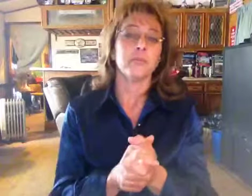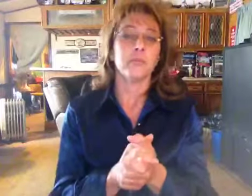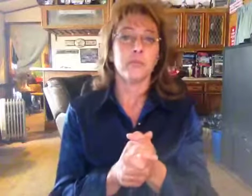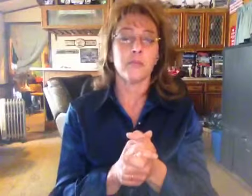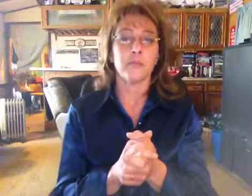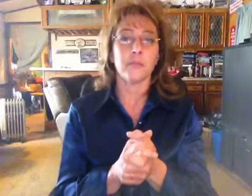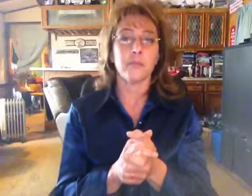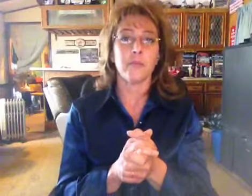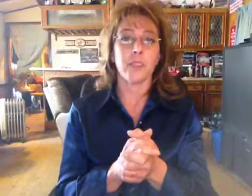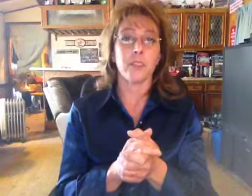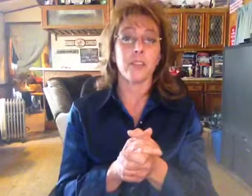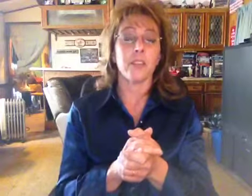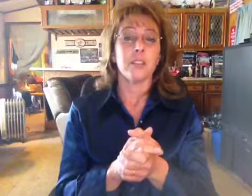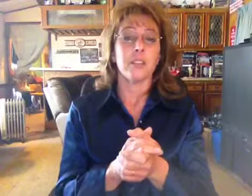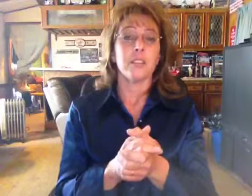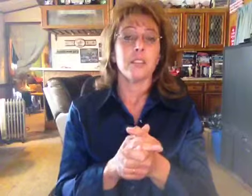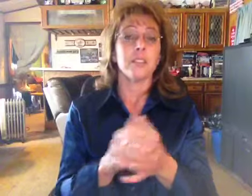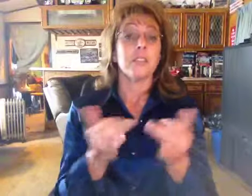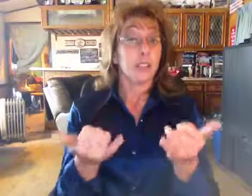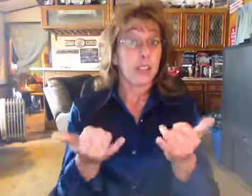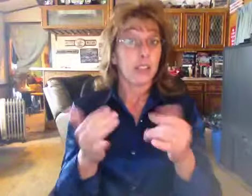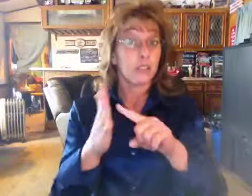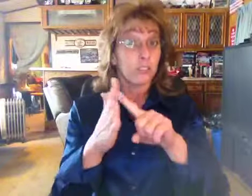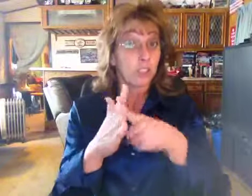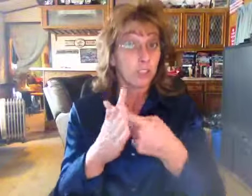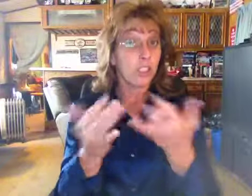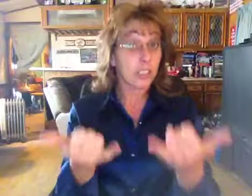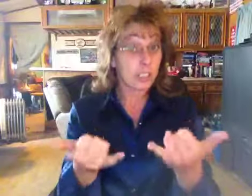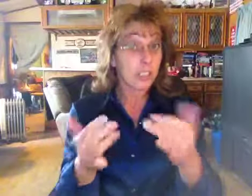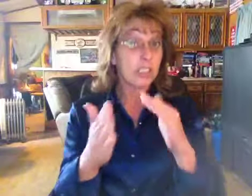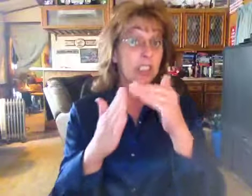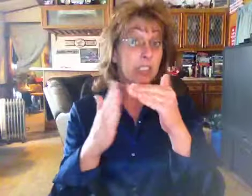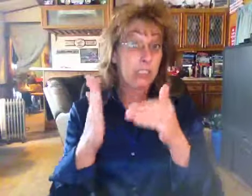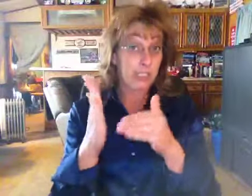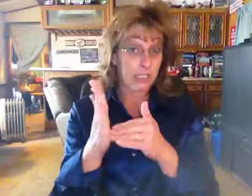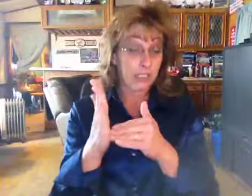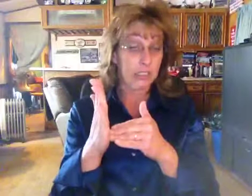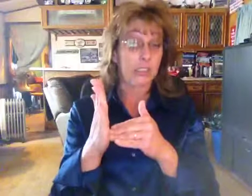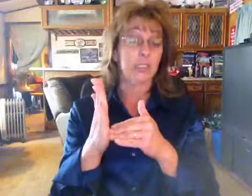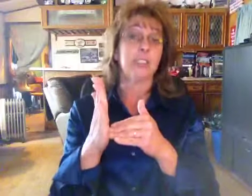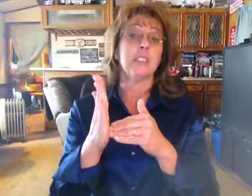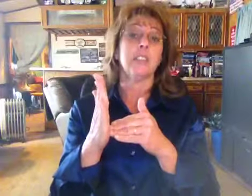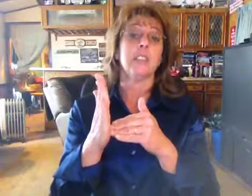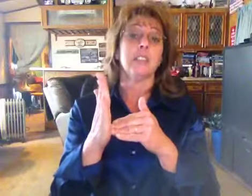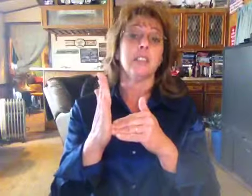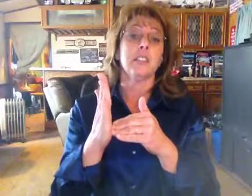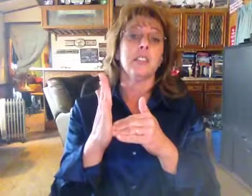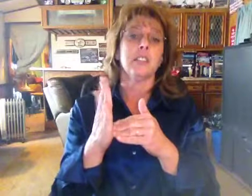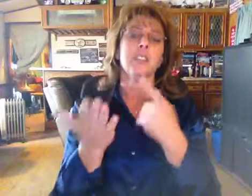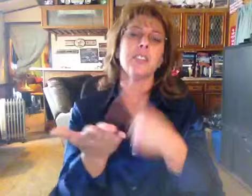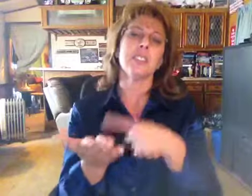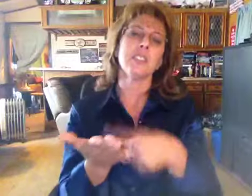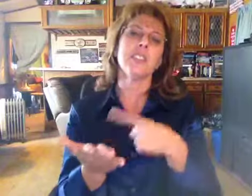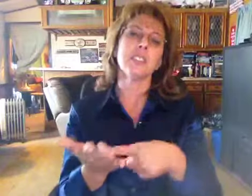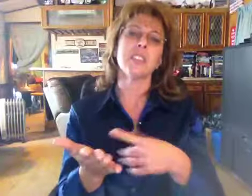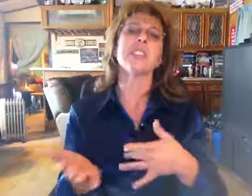So to begin this lesson, we want to talk about some of the feelings that people have about